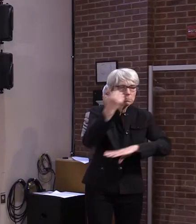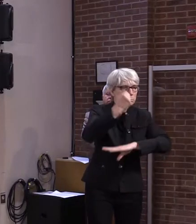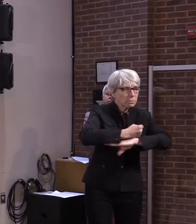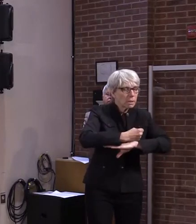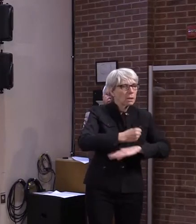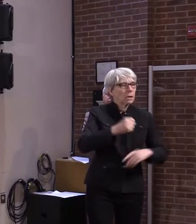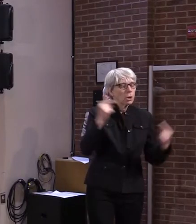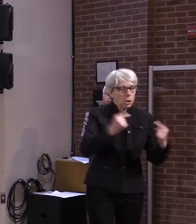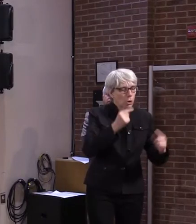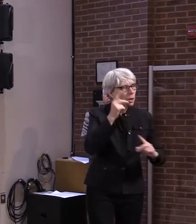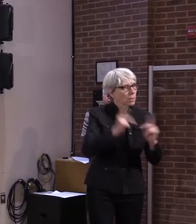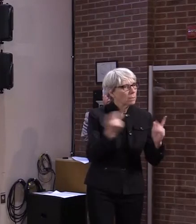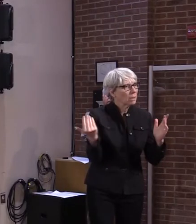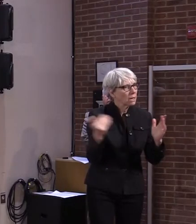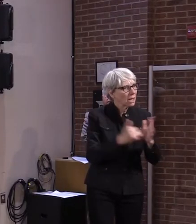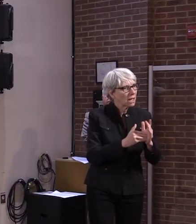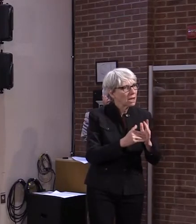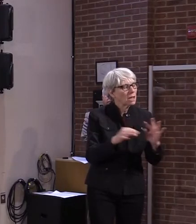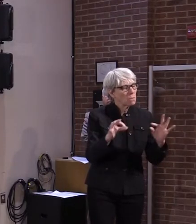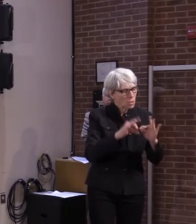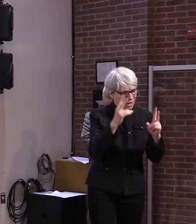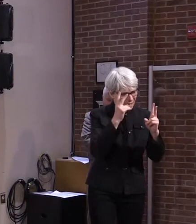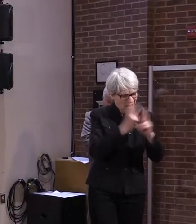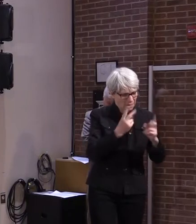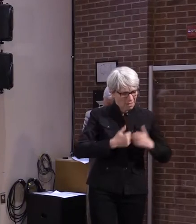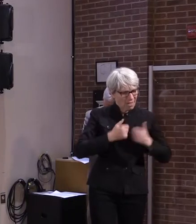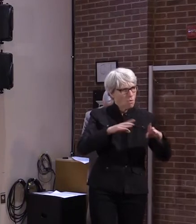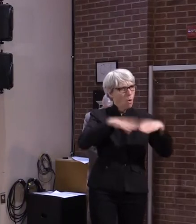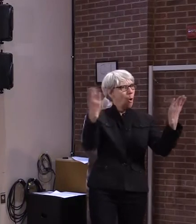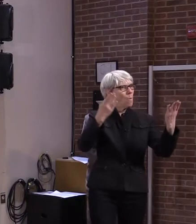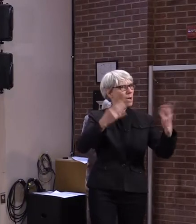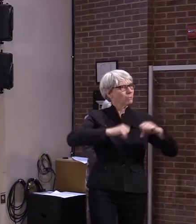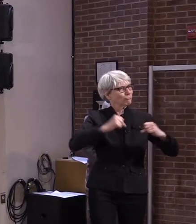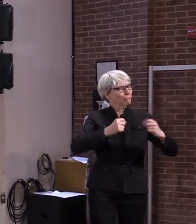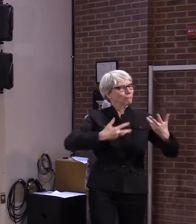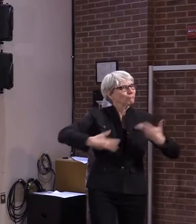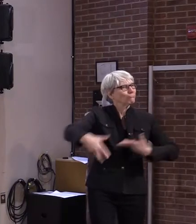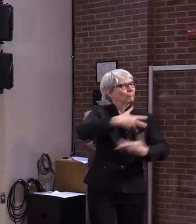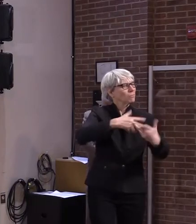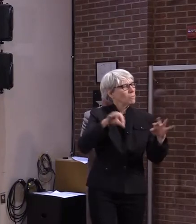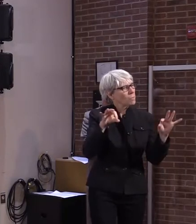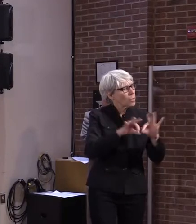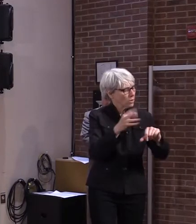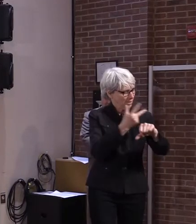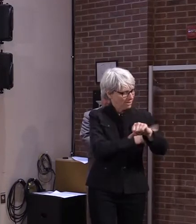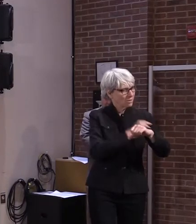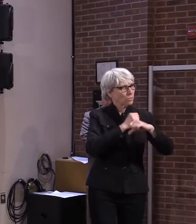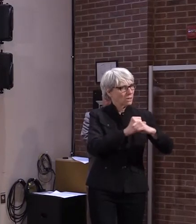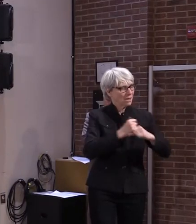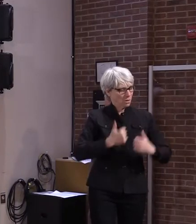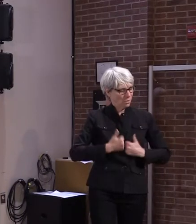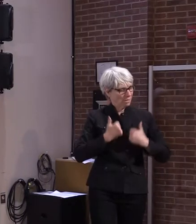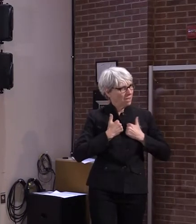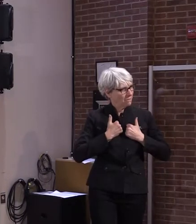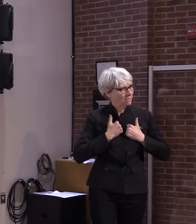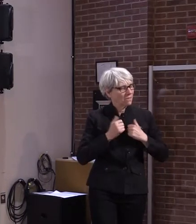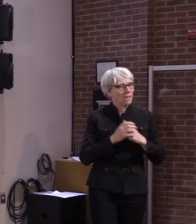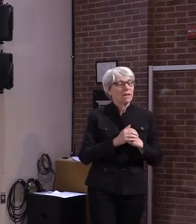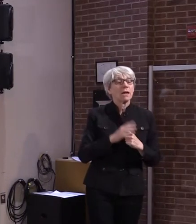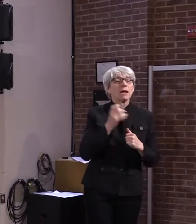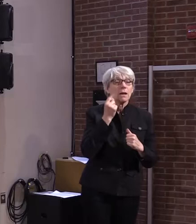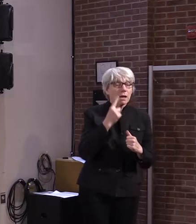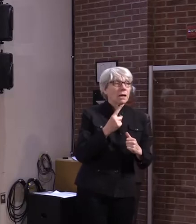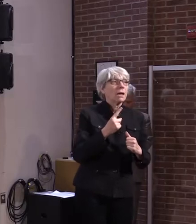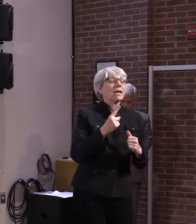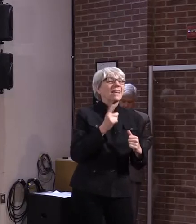and protect those who are vulnerable. And of course, get tested so you can either rule out COVID or, if